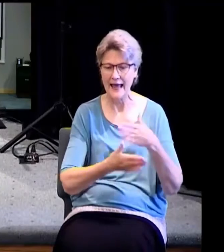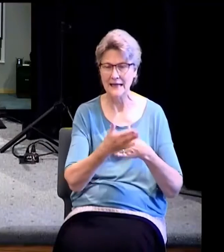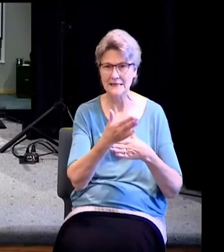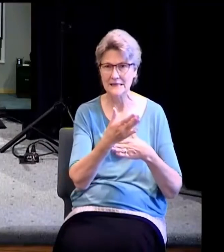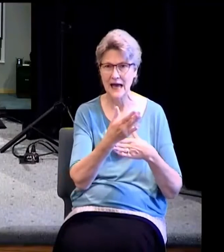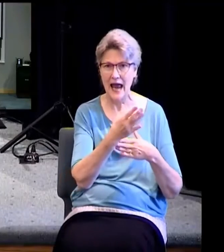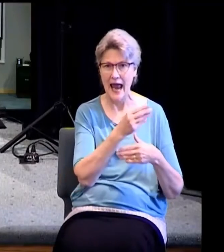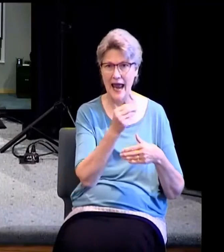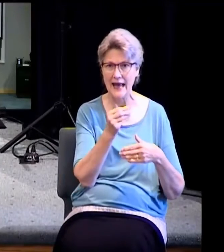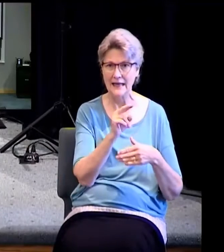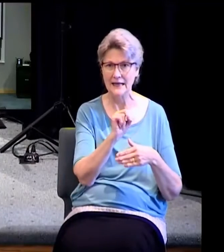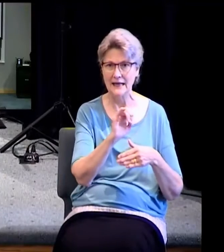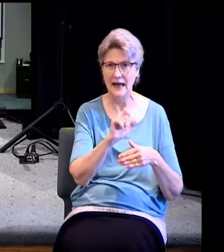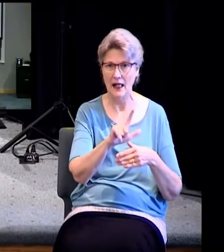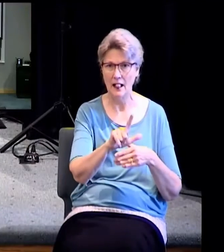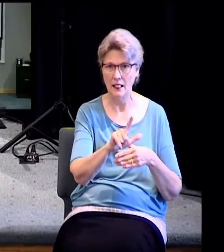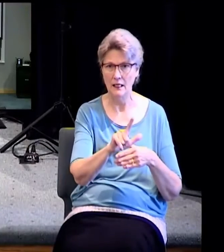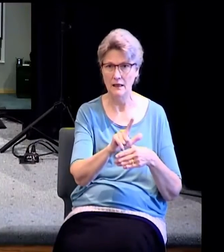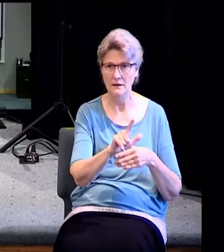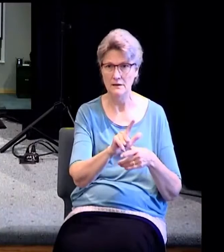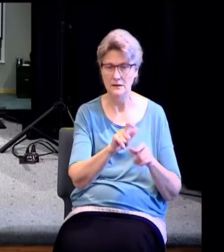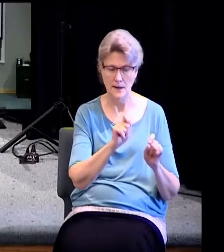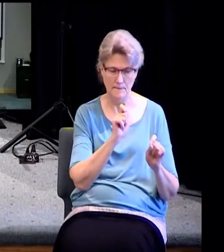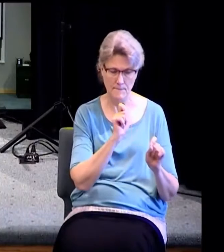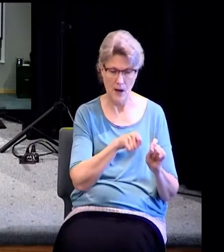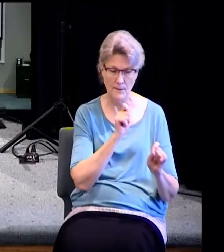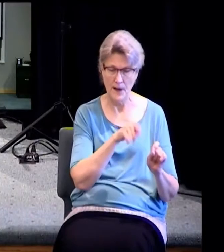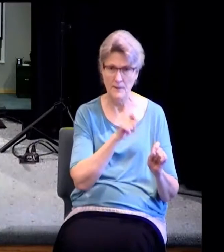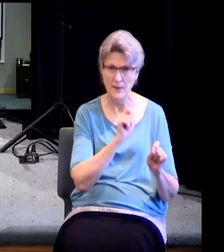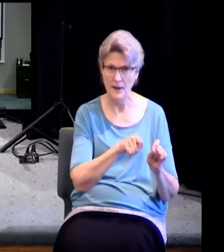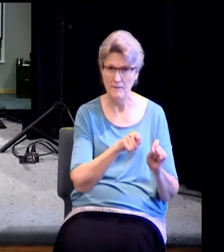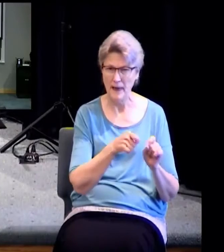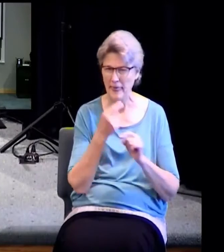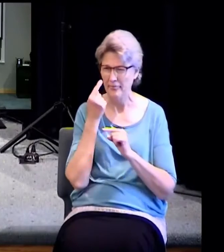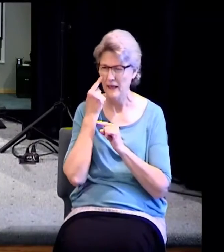But let me show you something else that I found. This came